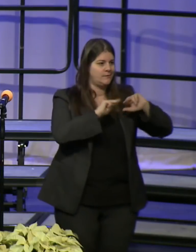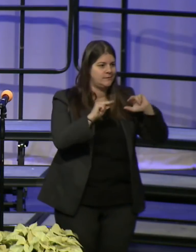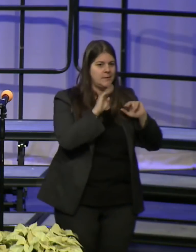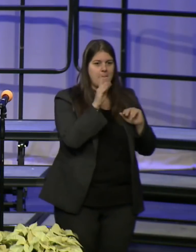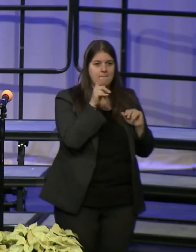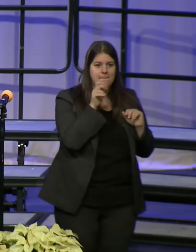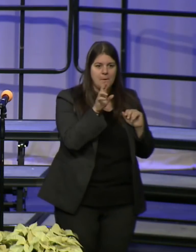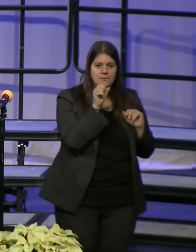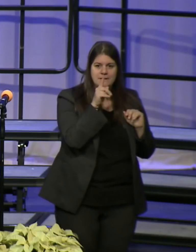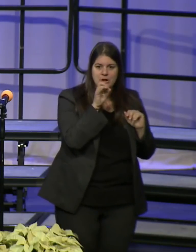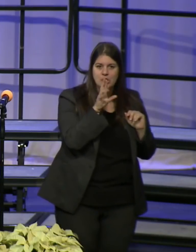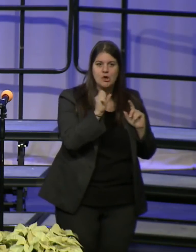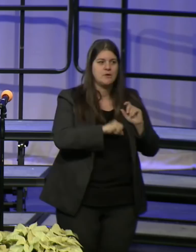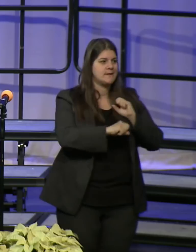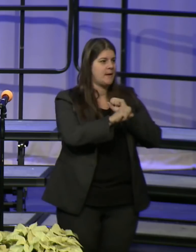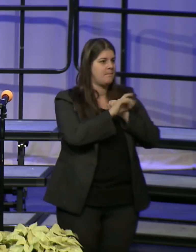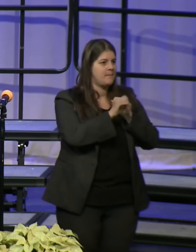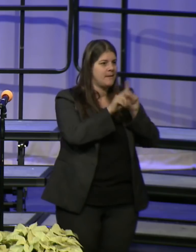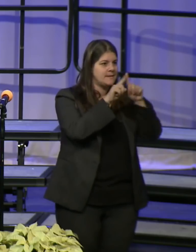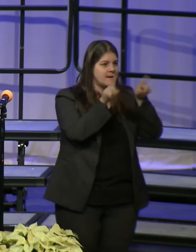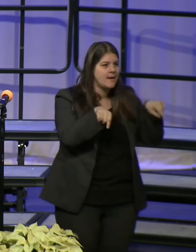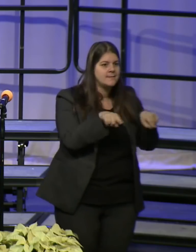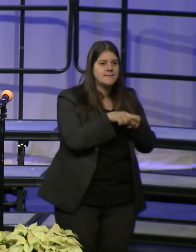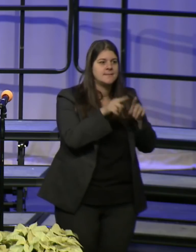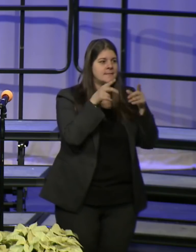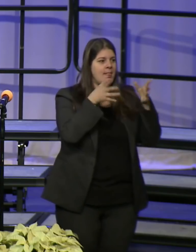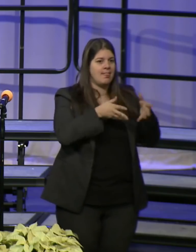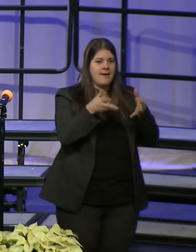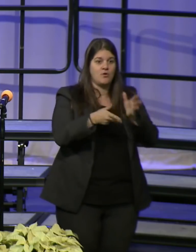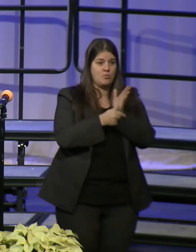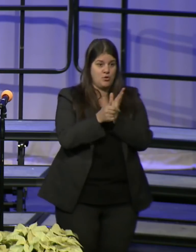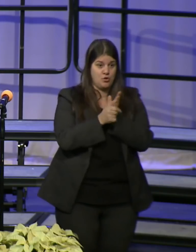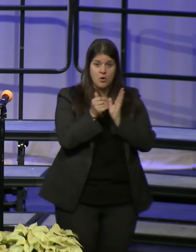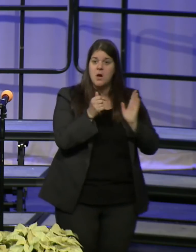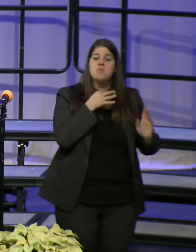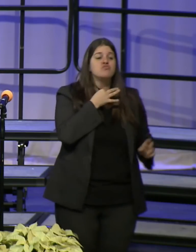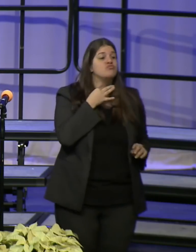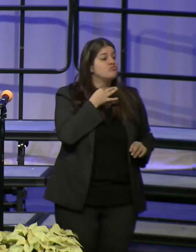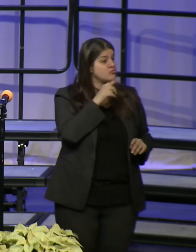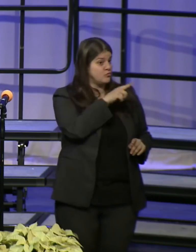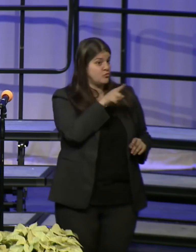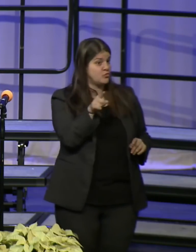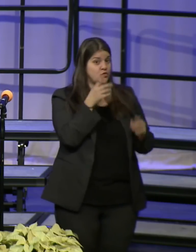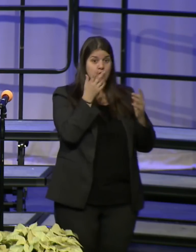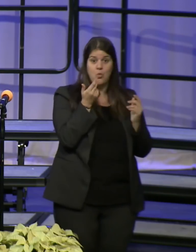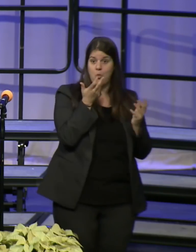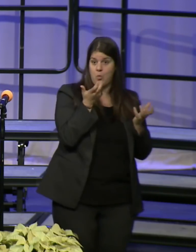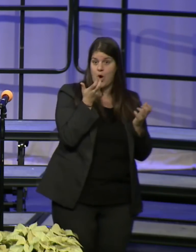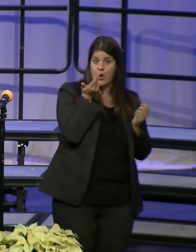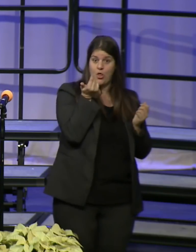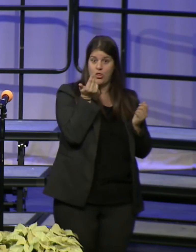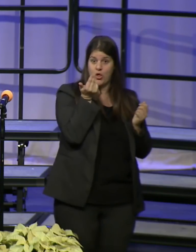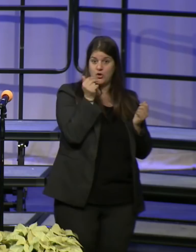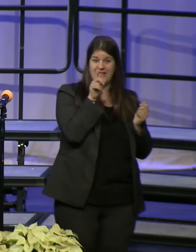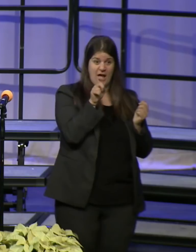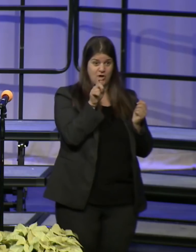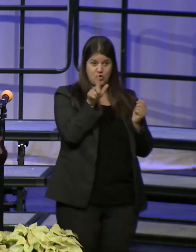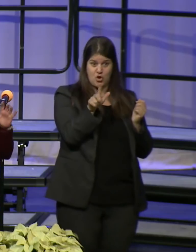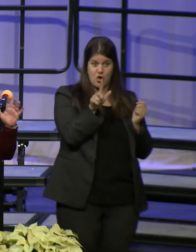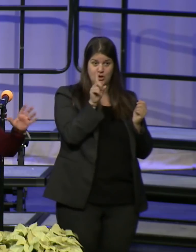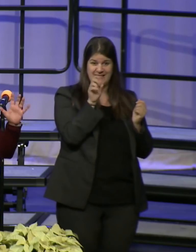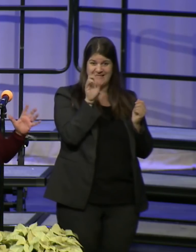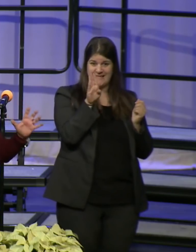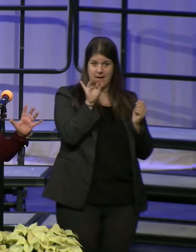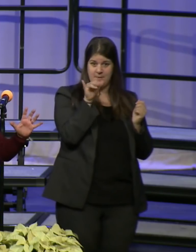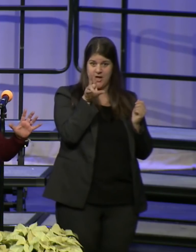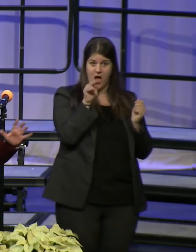door hangers, leftover brochures. Would anyone like 13 extra large Deb Jung t-shirts cheap,